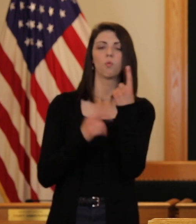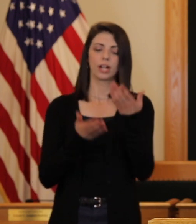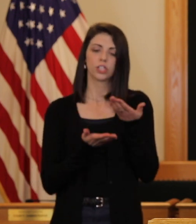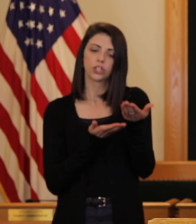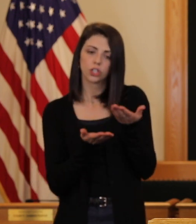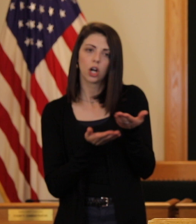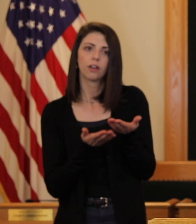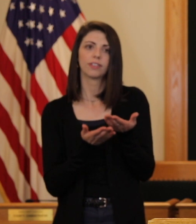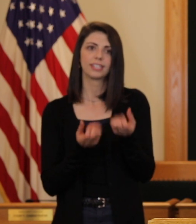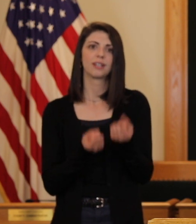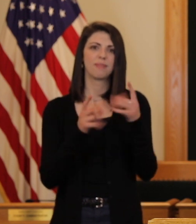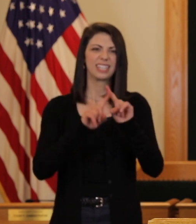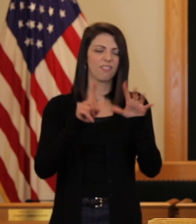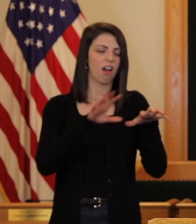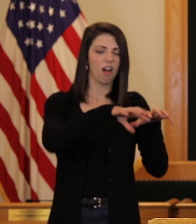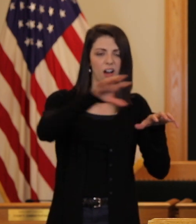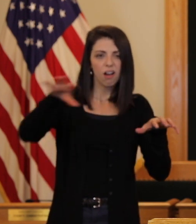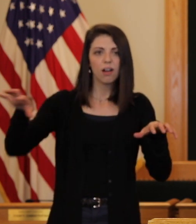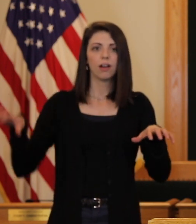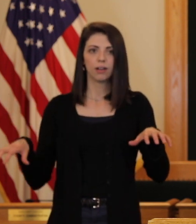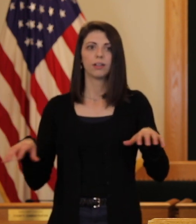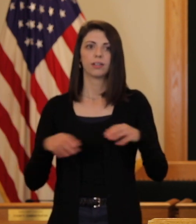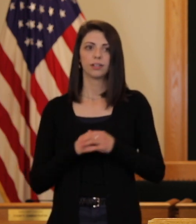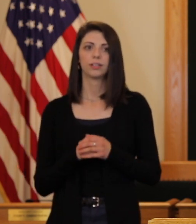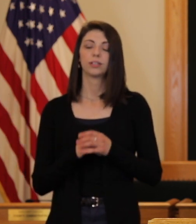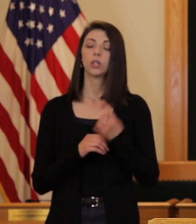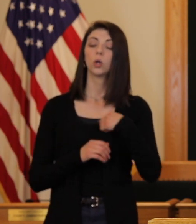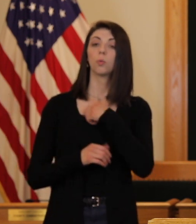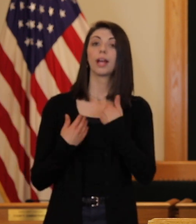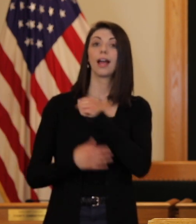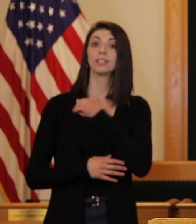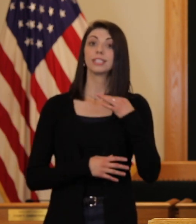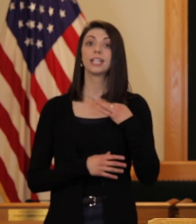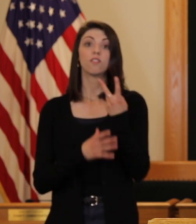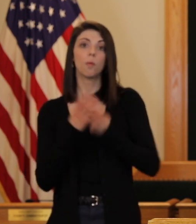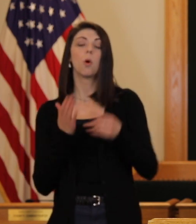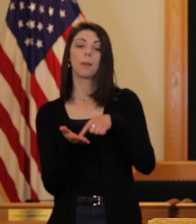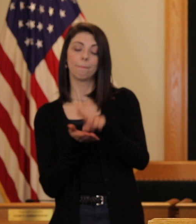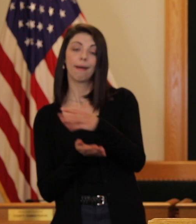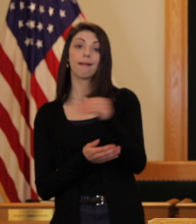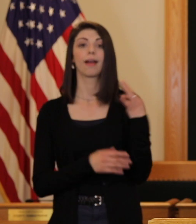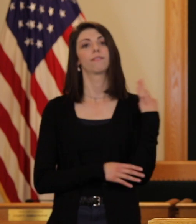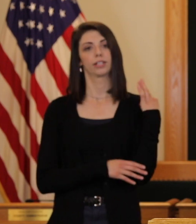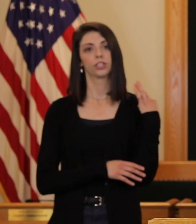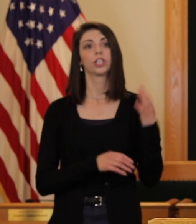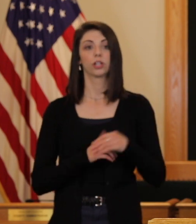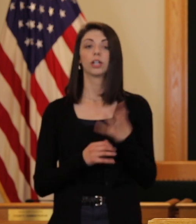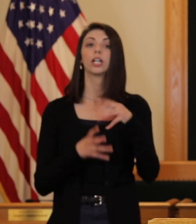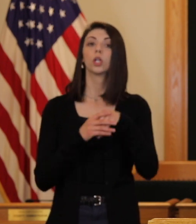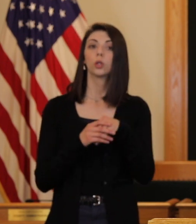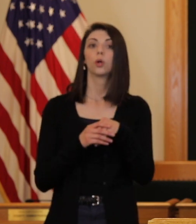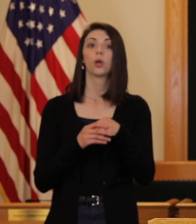county. These ambulance companies are staffed by volunteer as well as paid emergency medical technicians and include